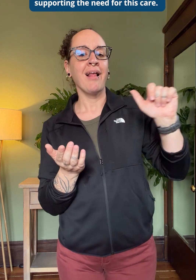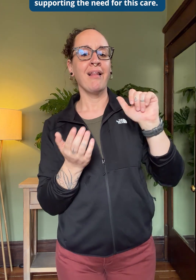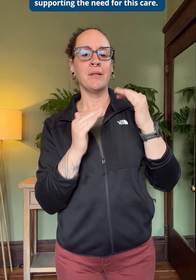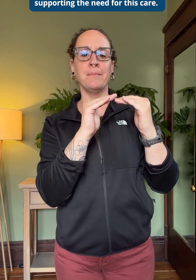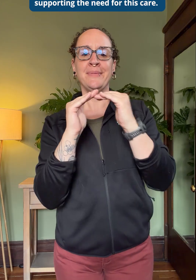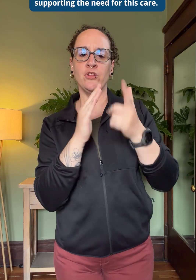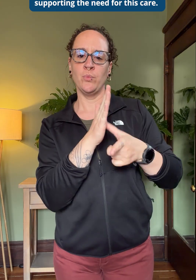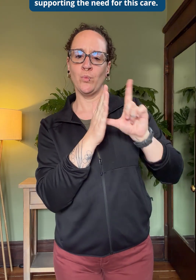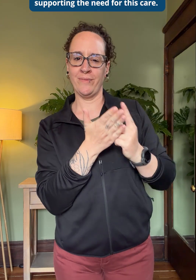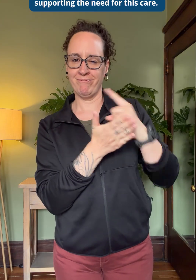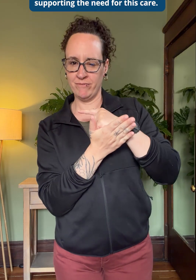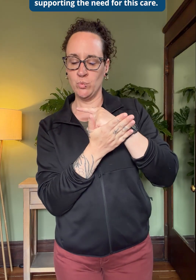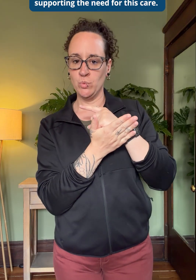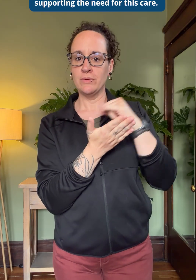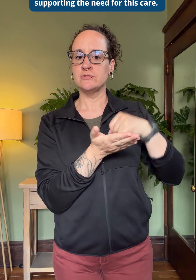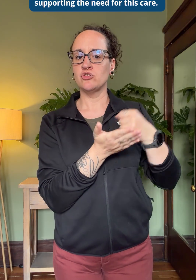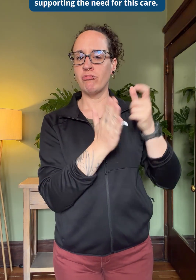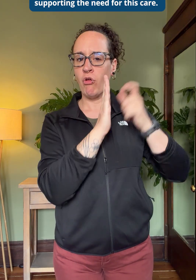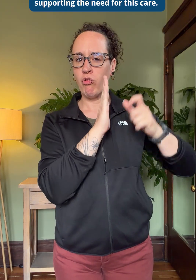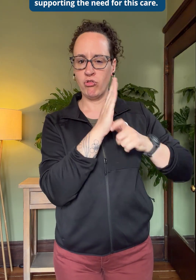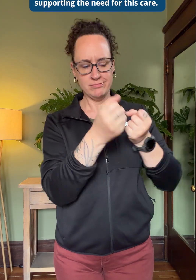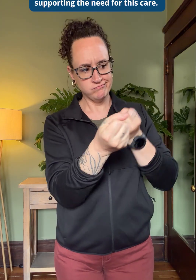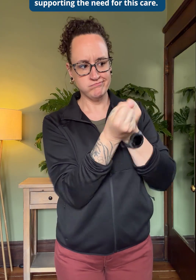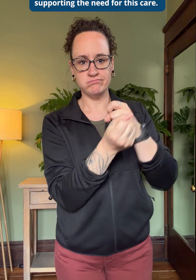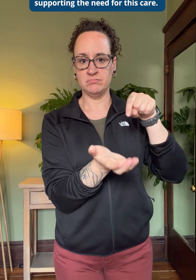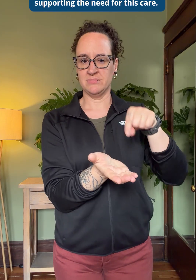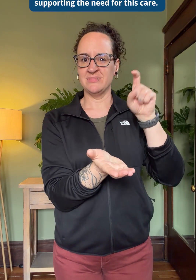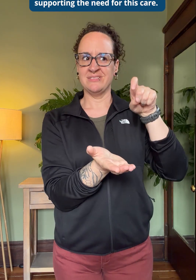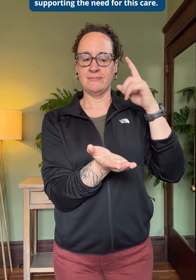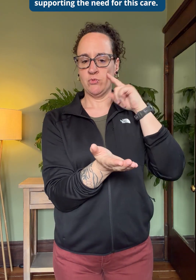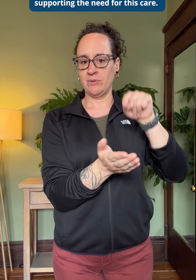any peer-reviewed journal articles supporting the need for this care.